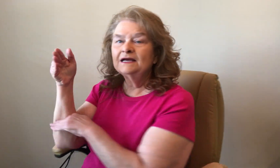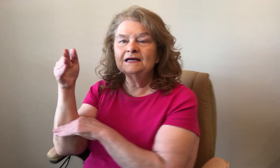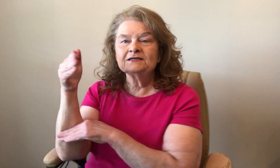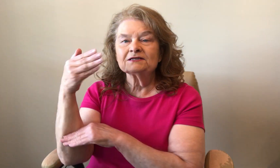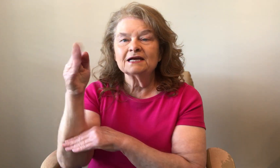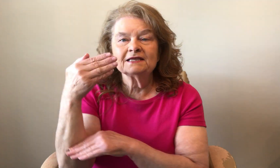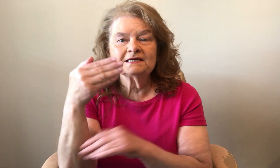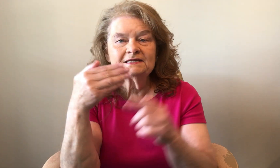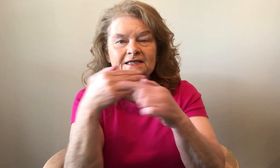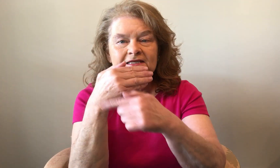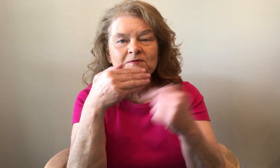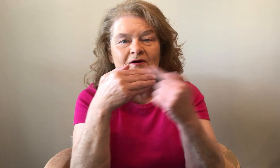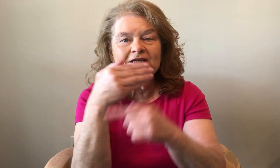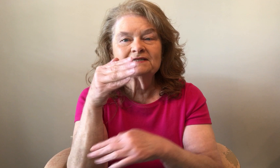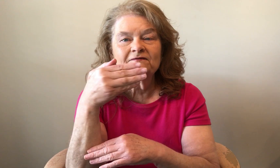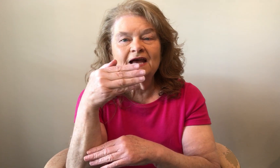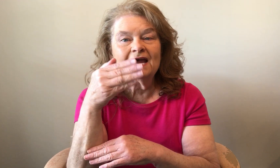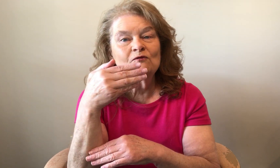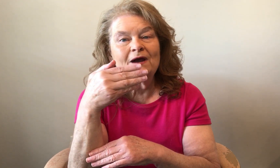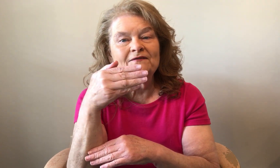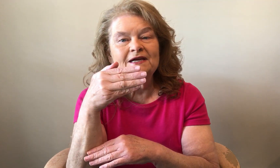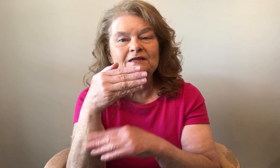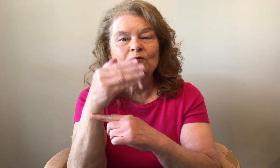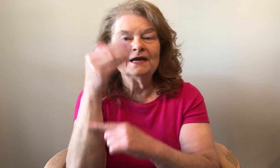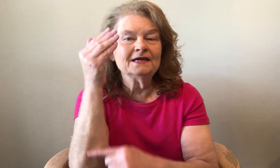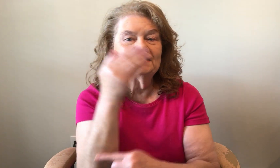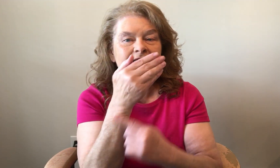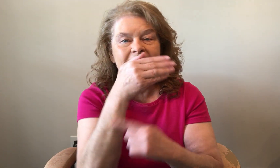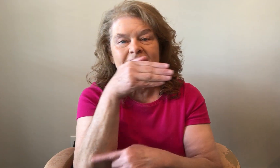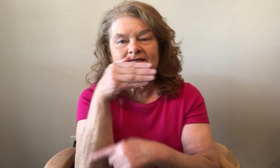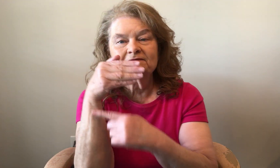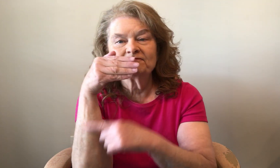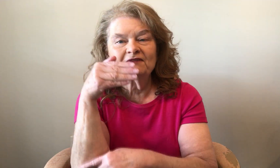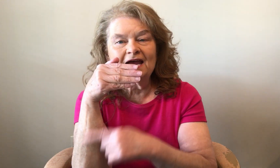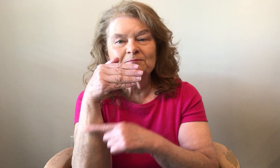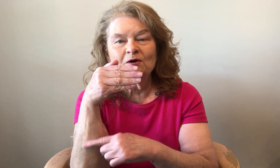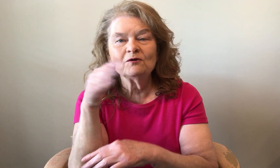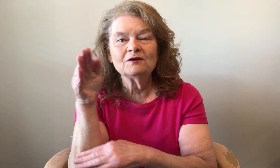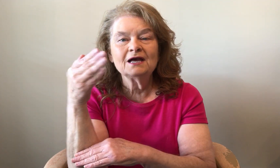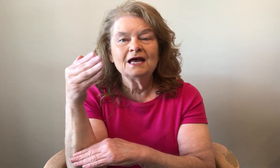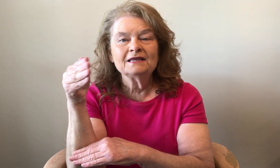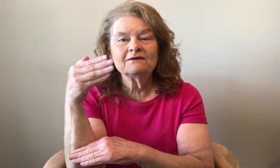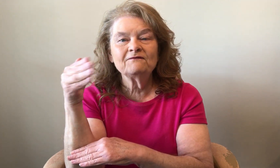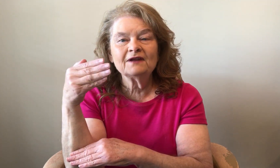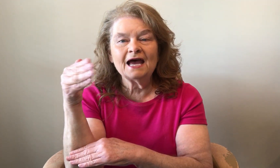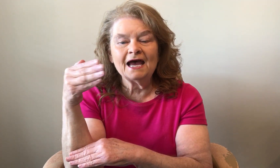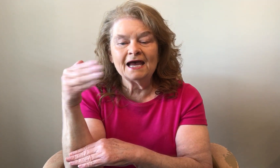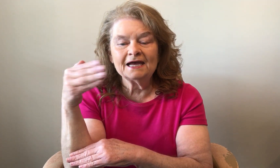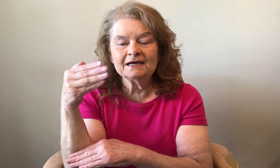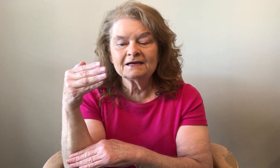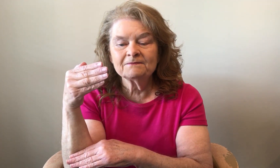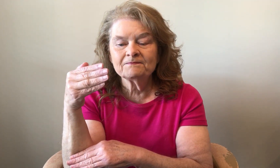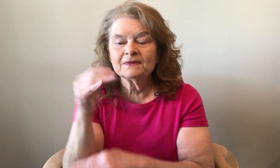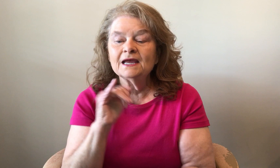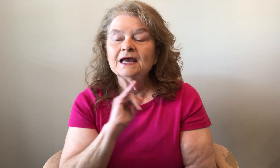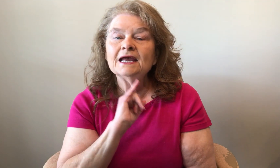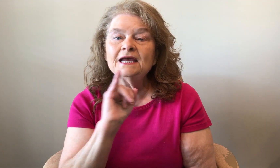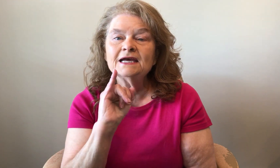So it's like this part is the flag waving in the wind, and this is the flagpole. The flag